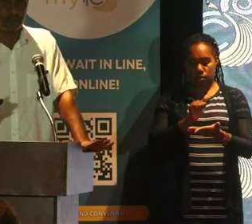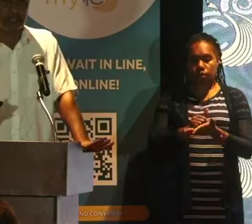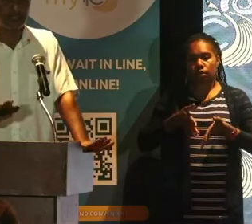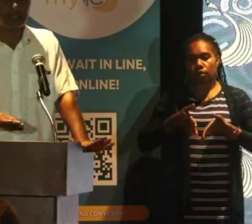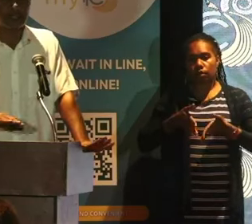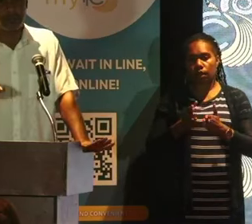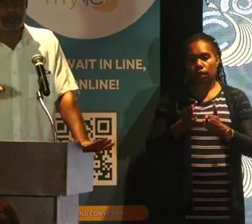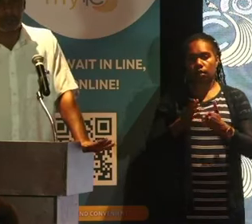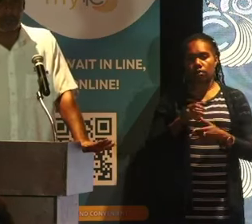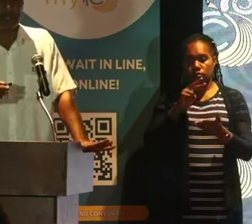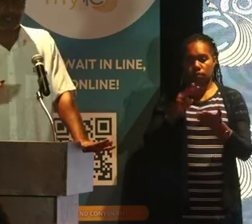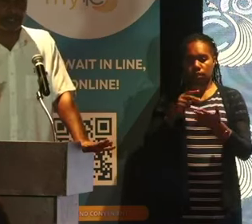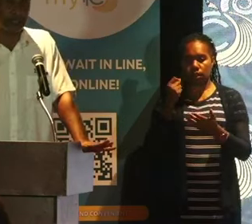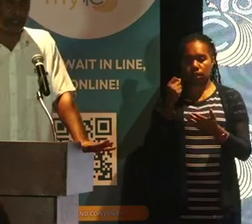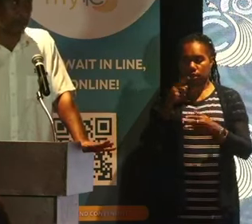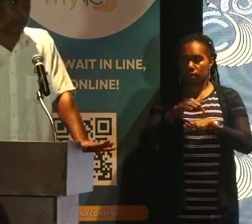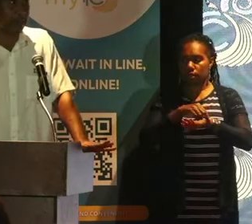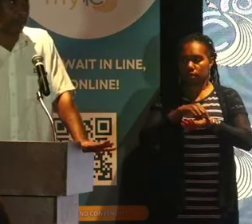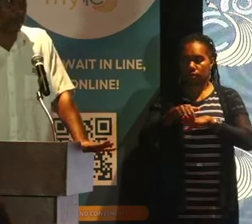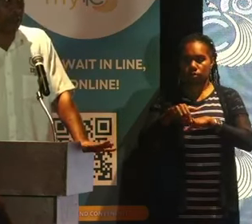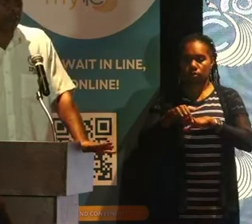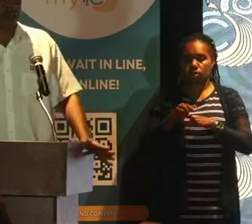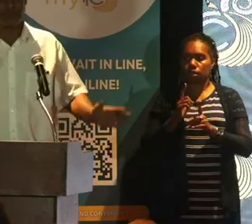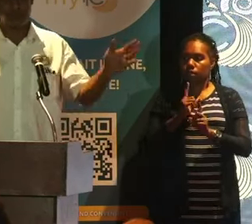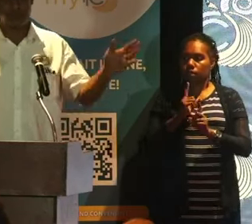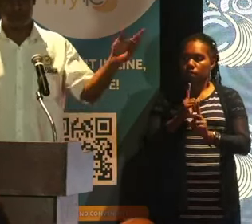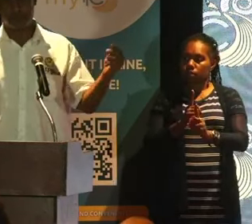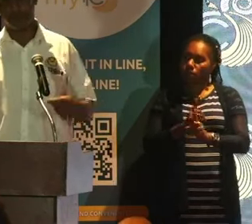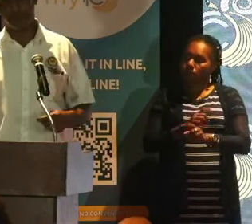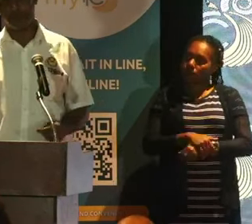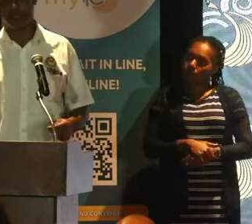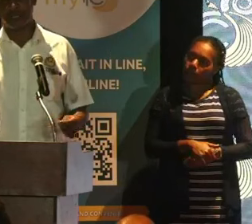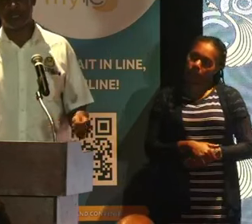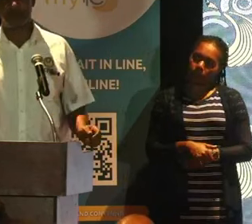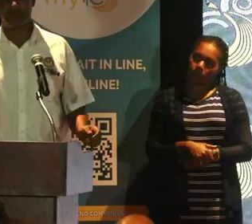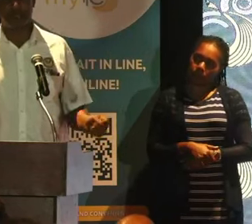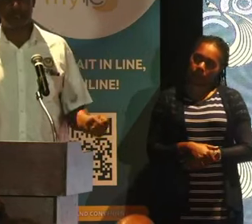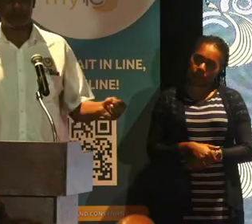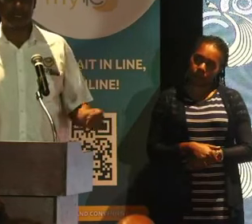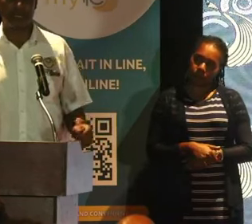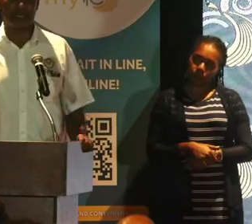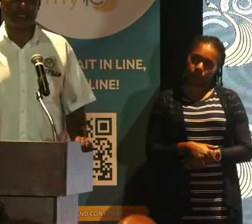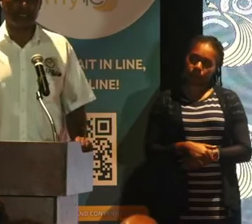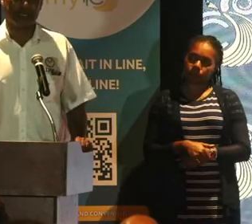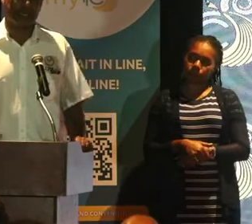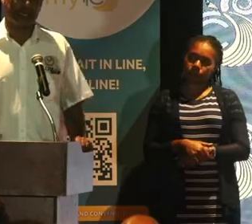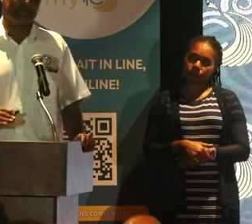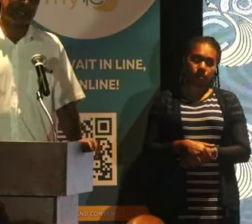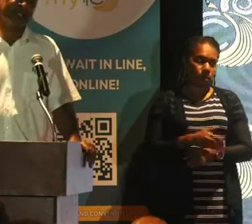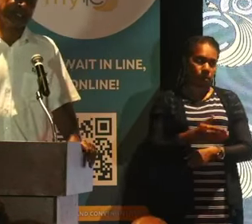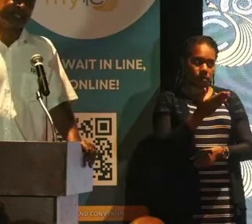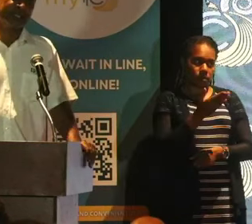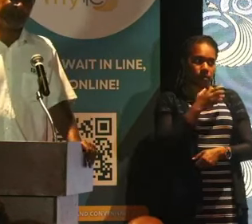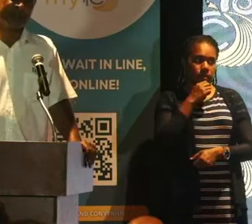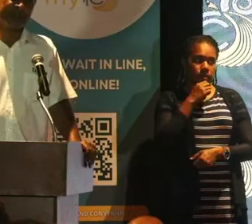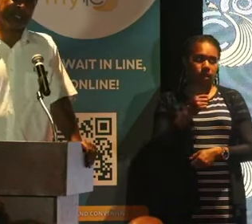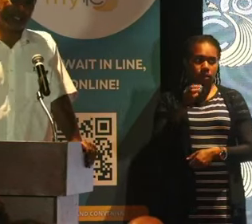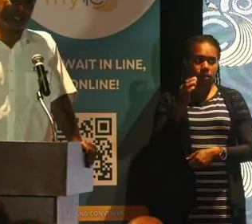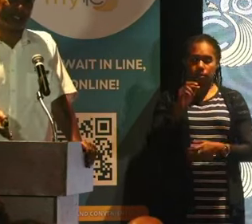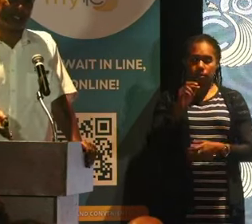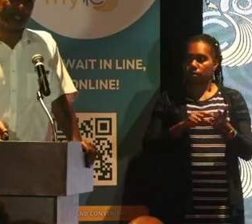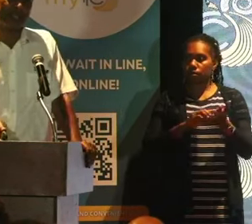So that's where the foreign enterprise certificate comes in. So if Thomas is going to give me the name of that company, and if I see that that